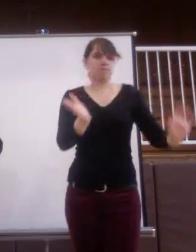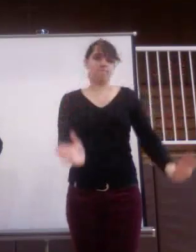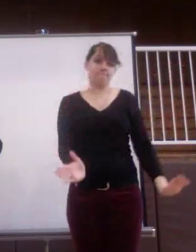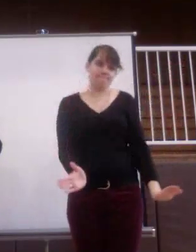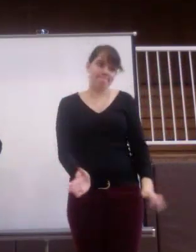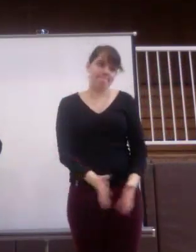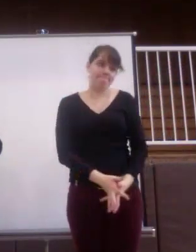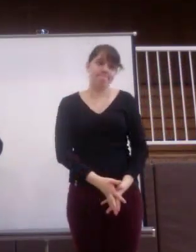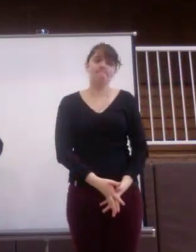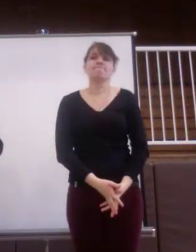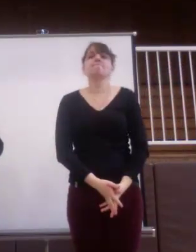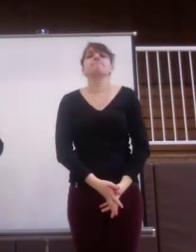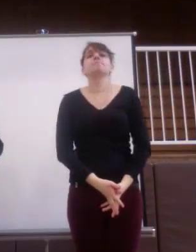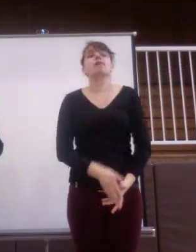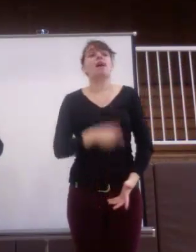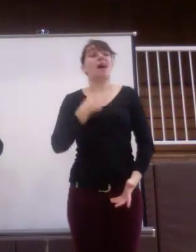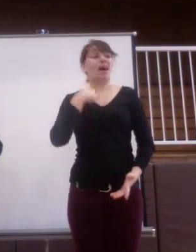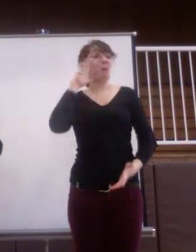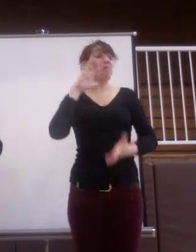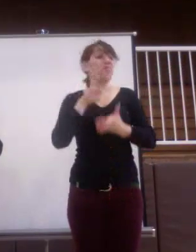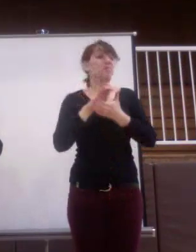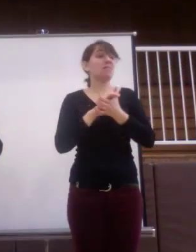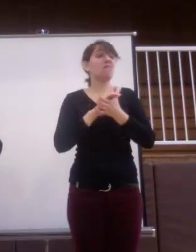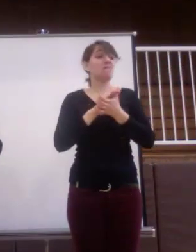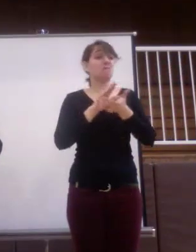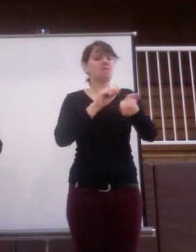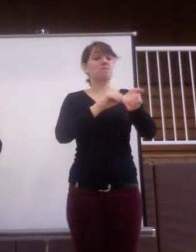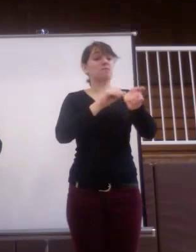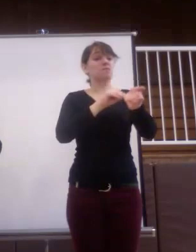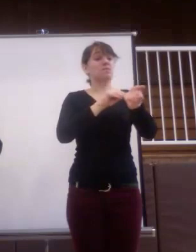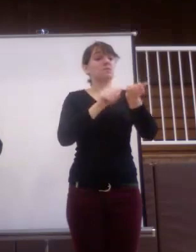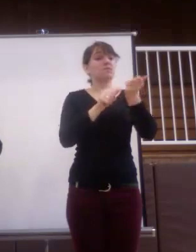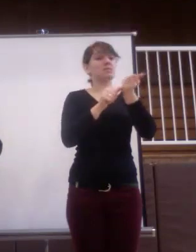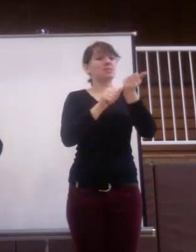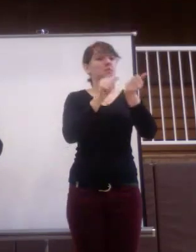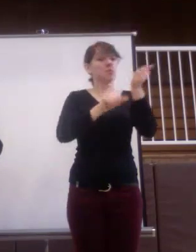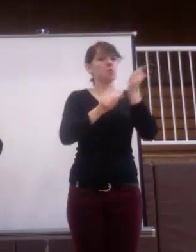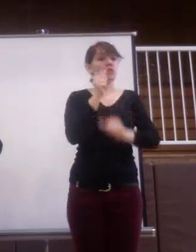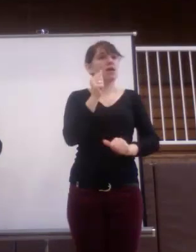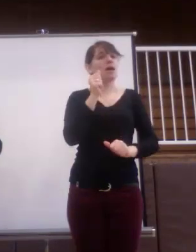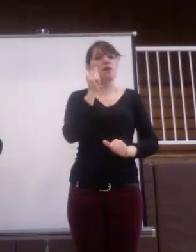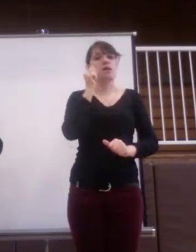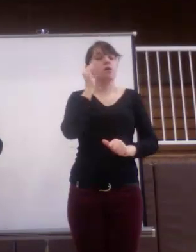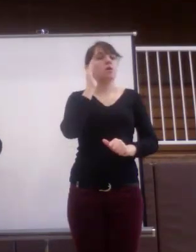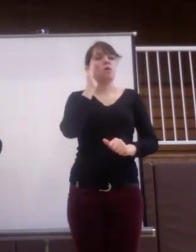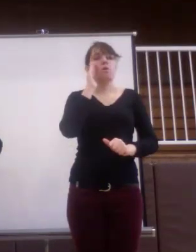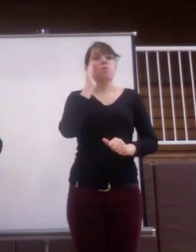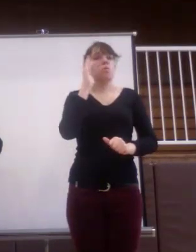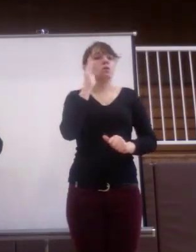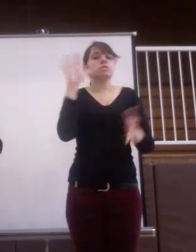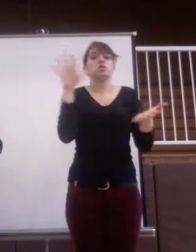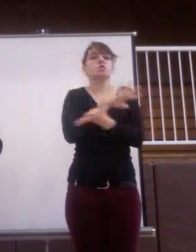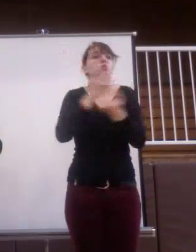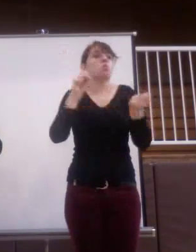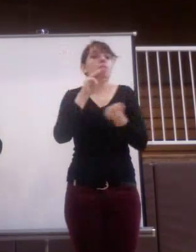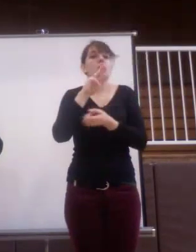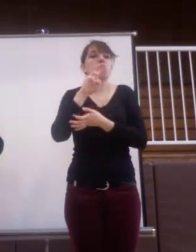And I believe that physician-assisted suicide will undermine the very moral fabric of our society,